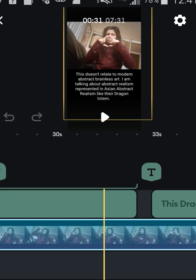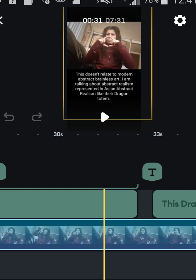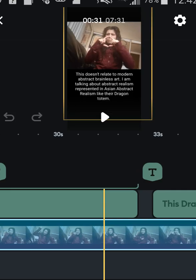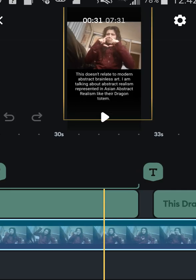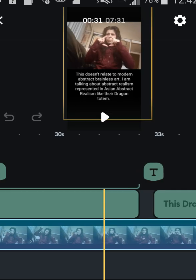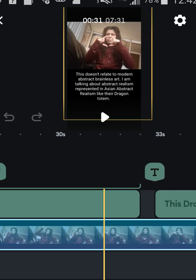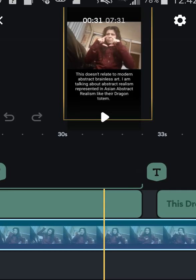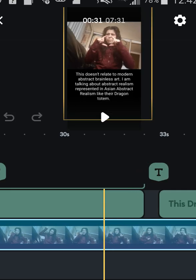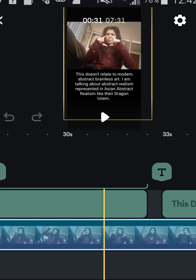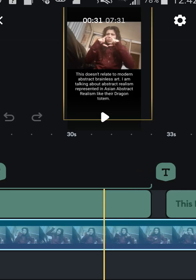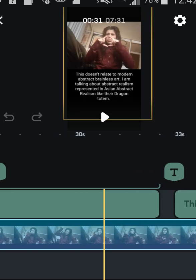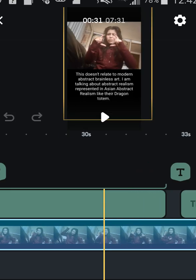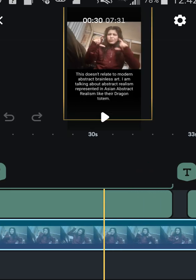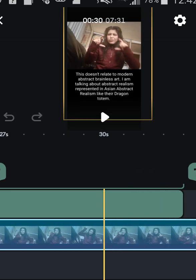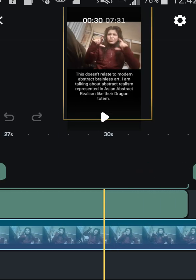word dragon,